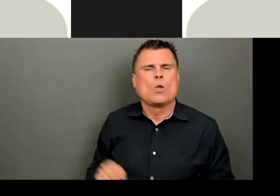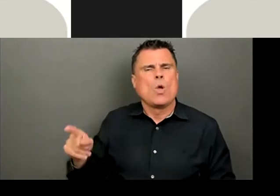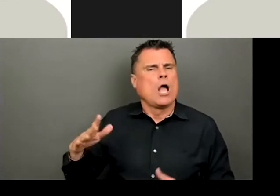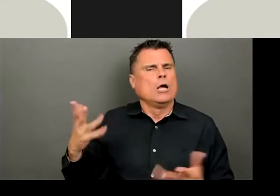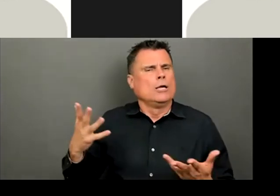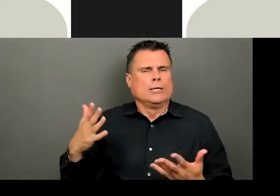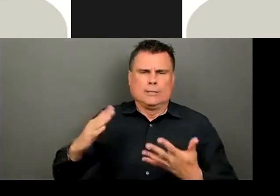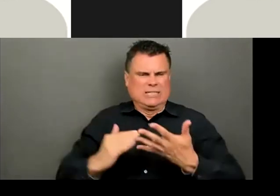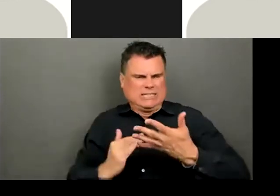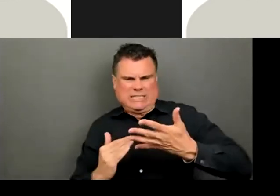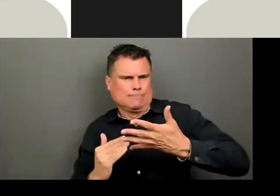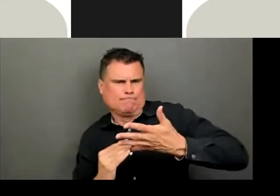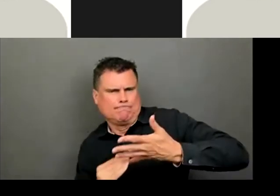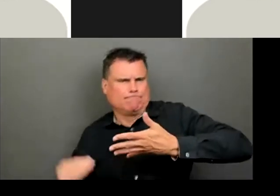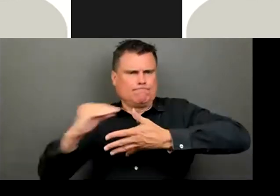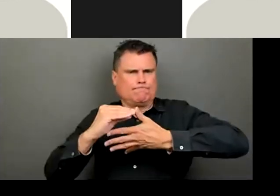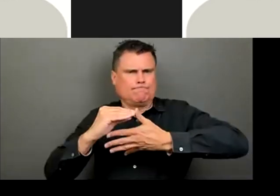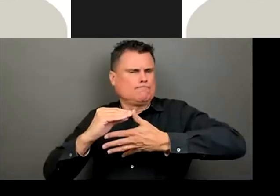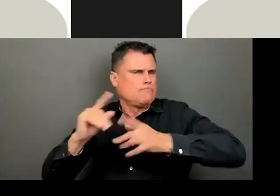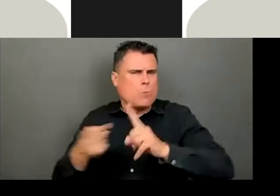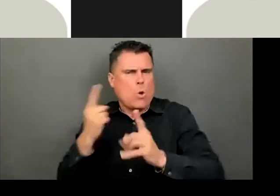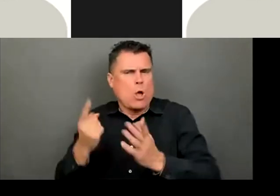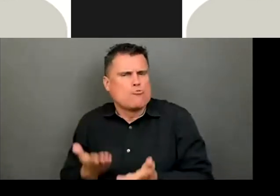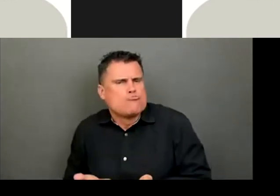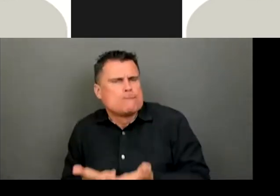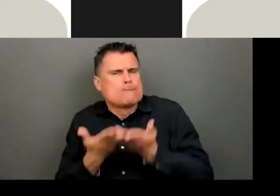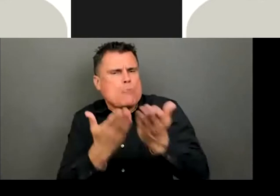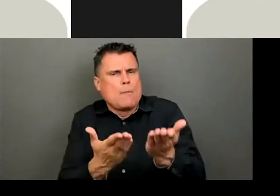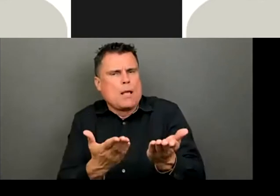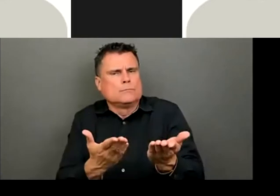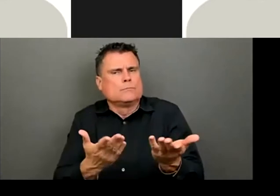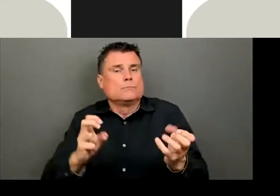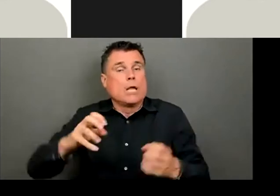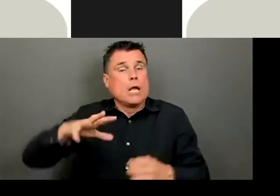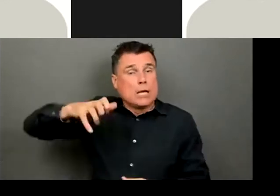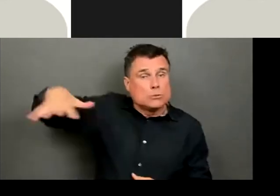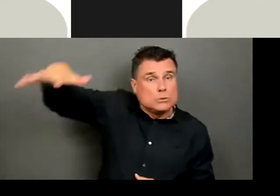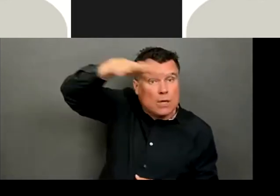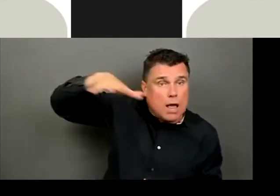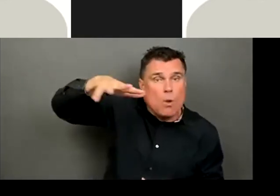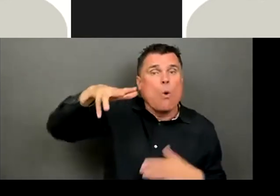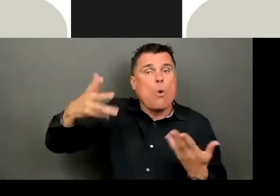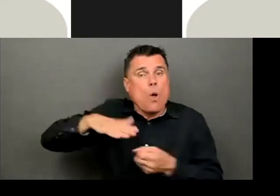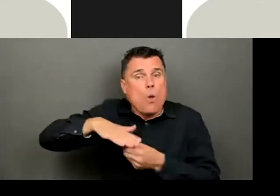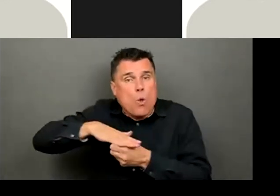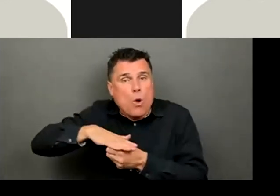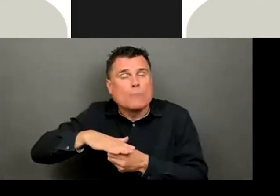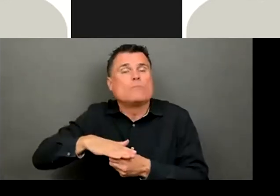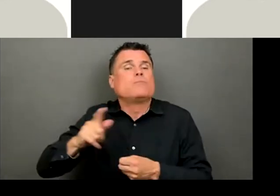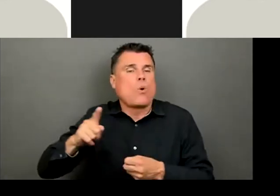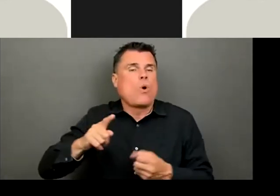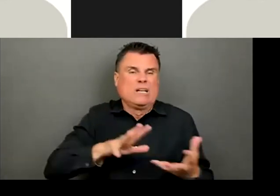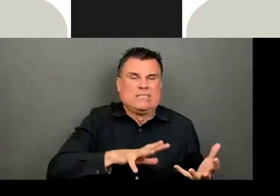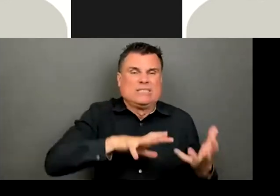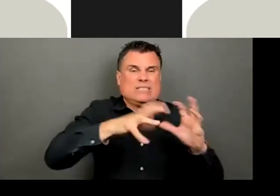into national and local DRR strategies or policies to ensure that technologies